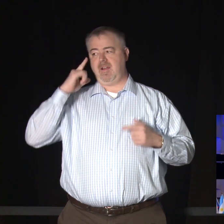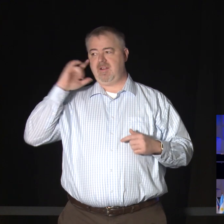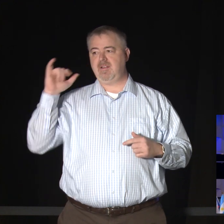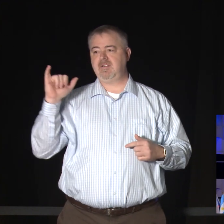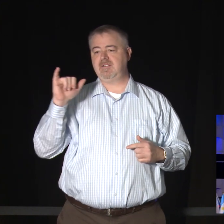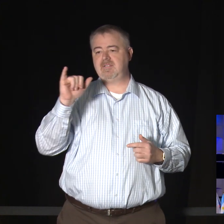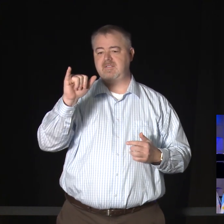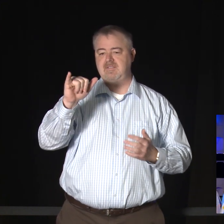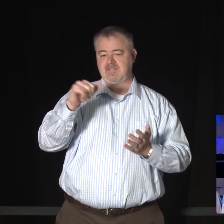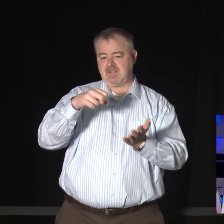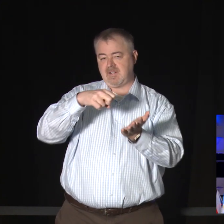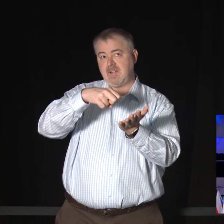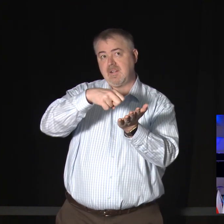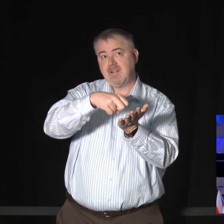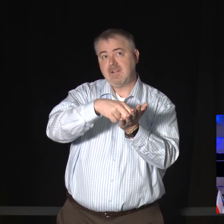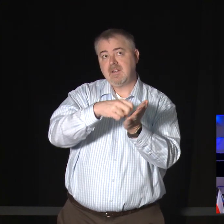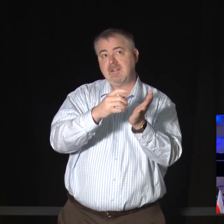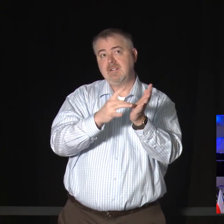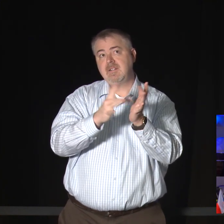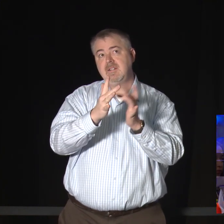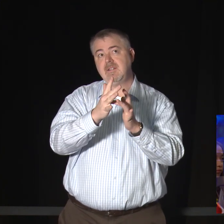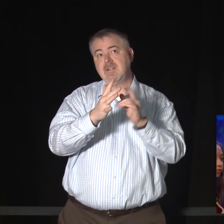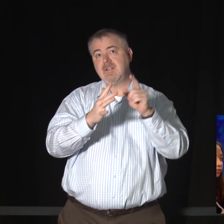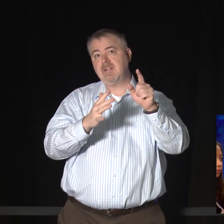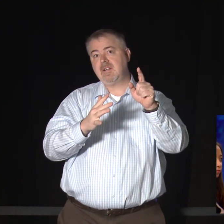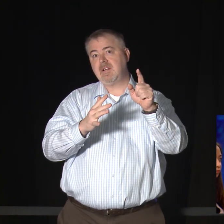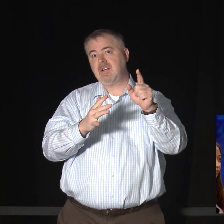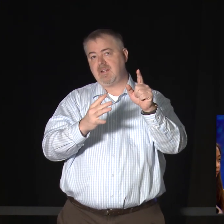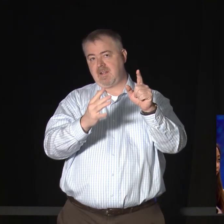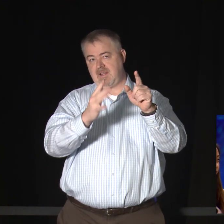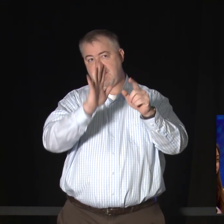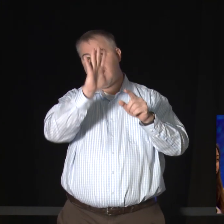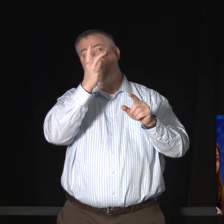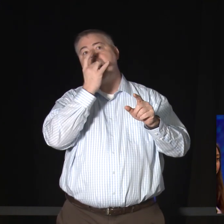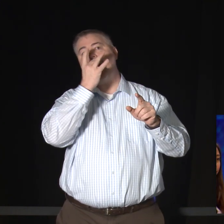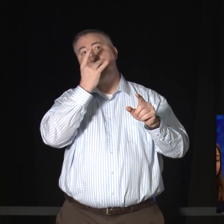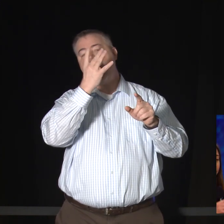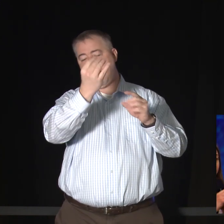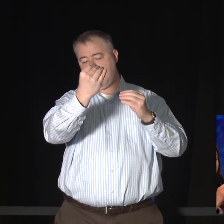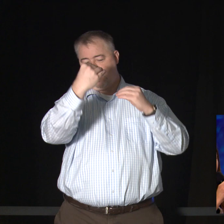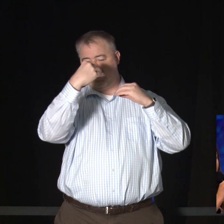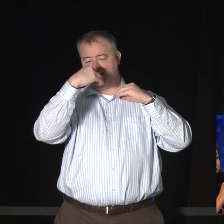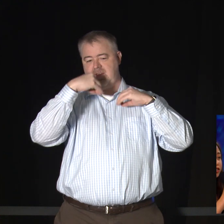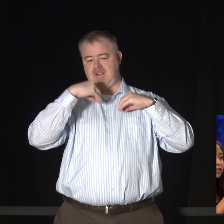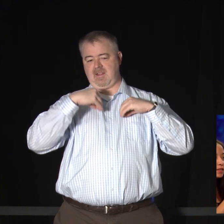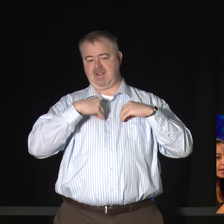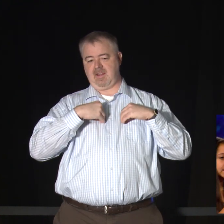He put his light inside.